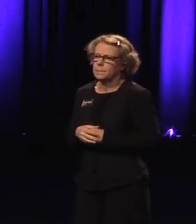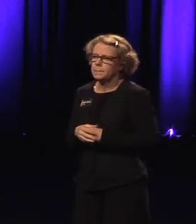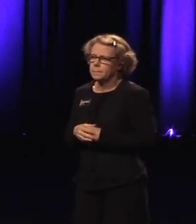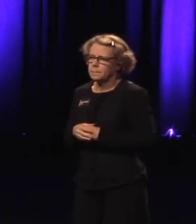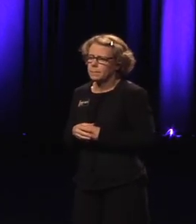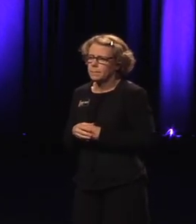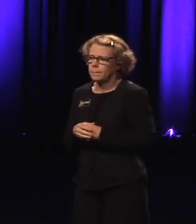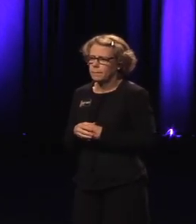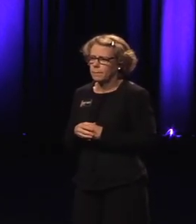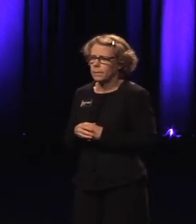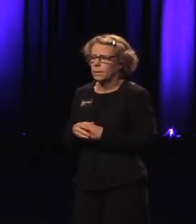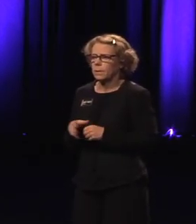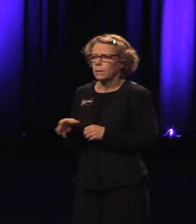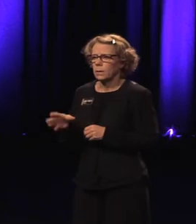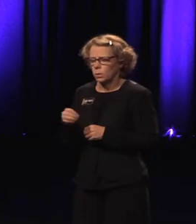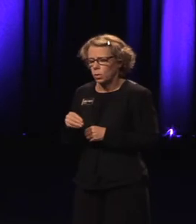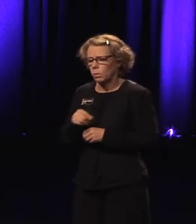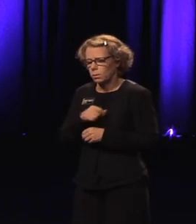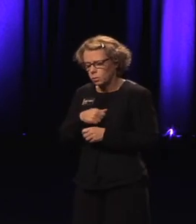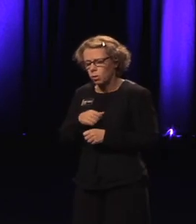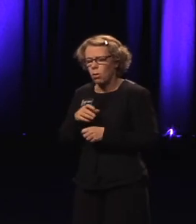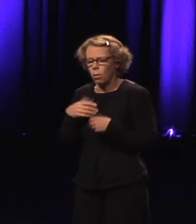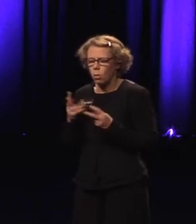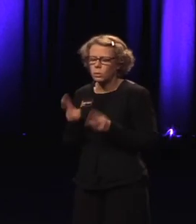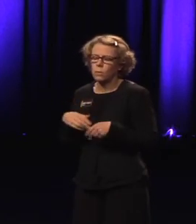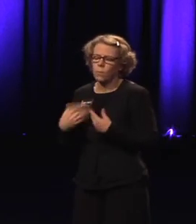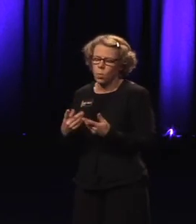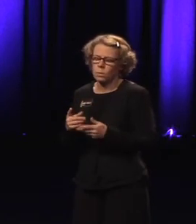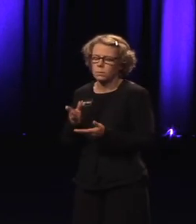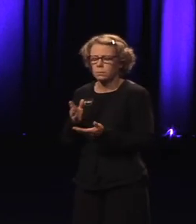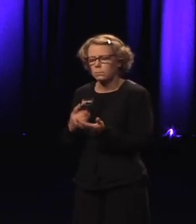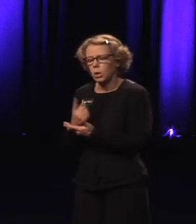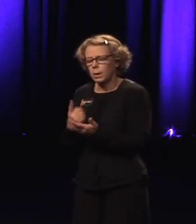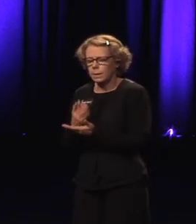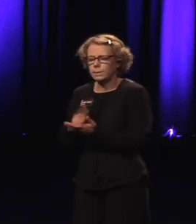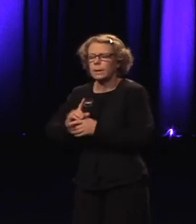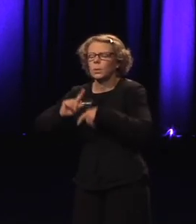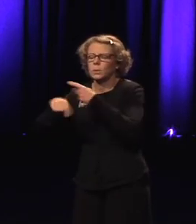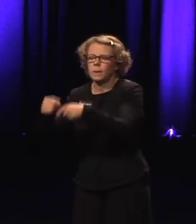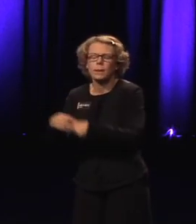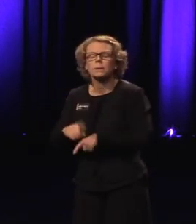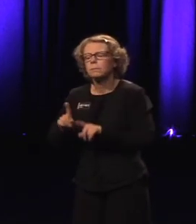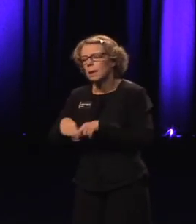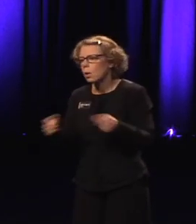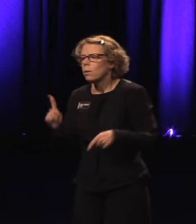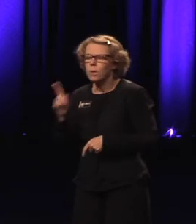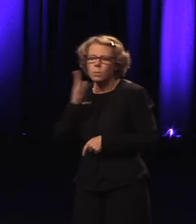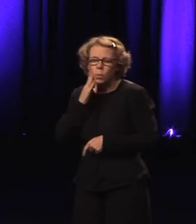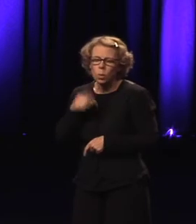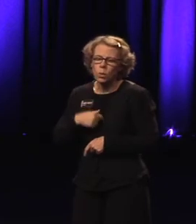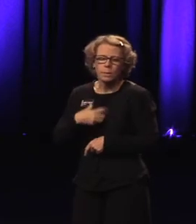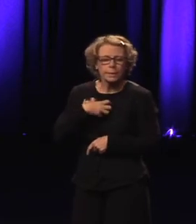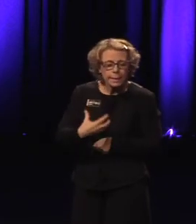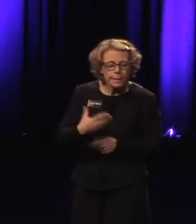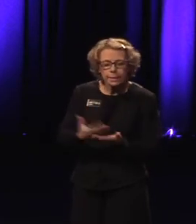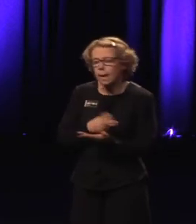and rights-based development approach wherever they live, whether they live in a rich developed country